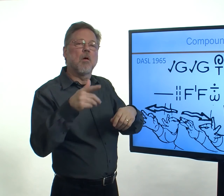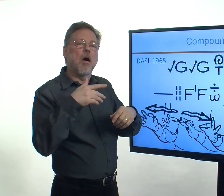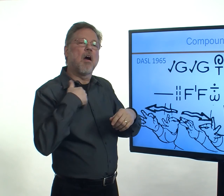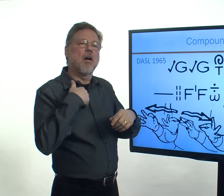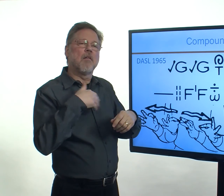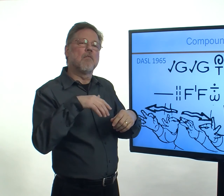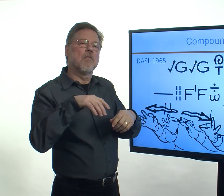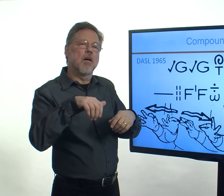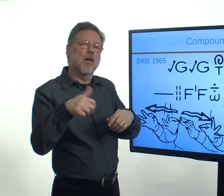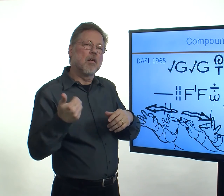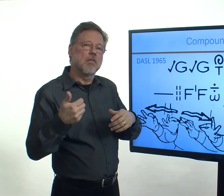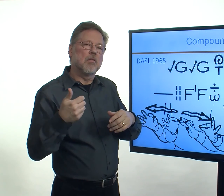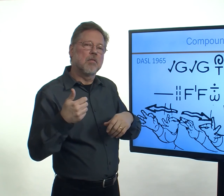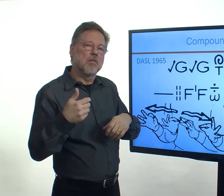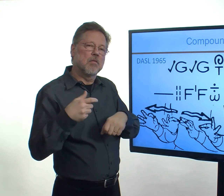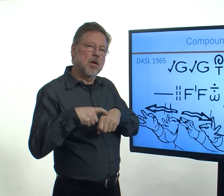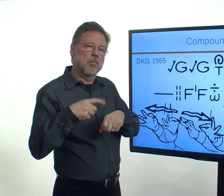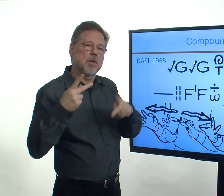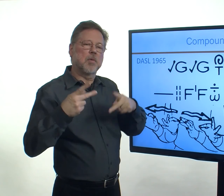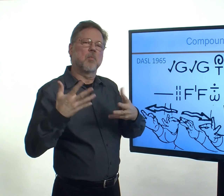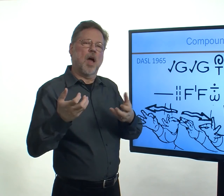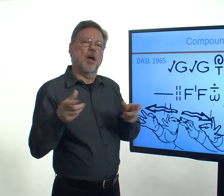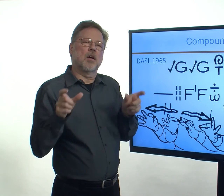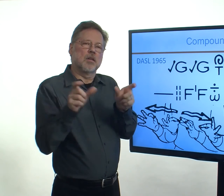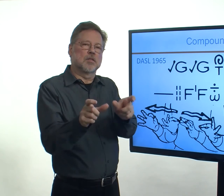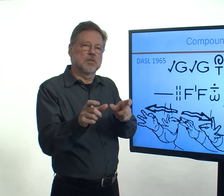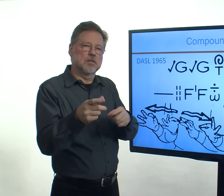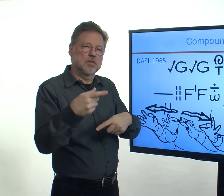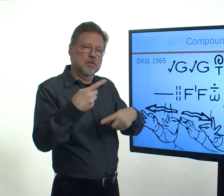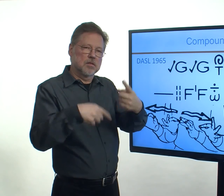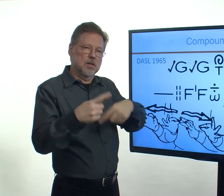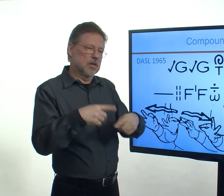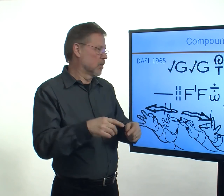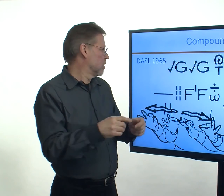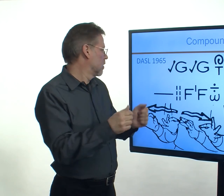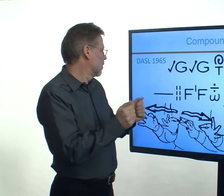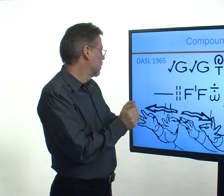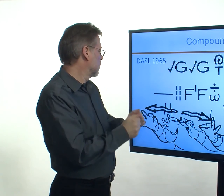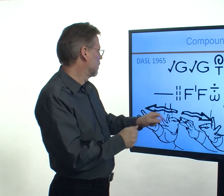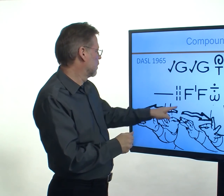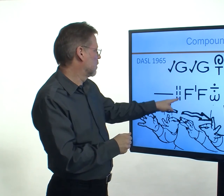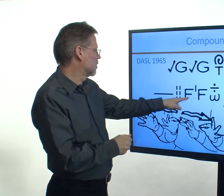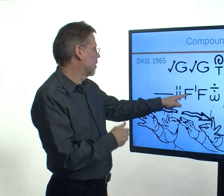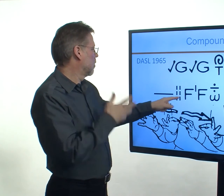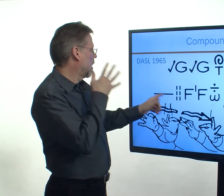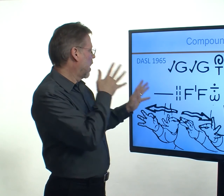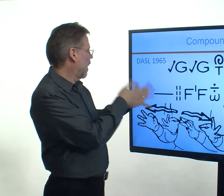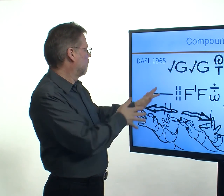wanted to show a connection between signs by starting notations with a dash, like this.